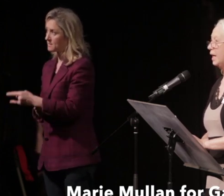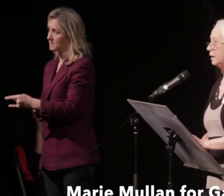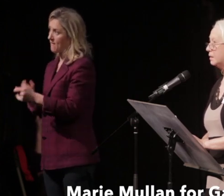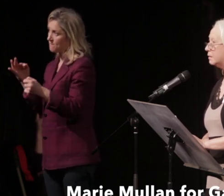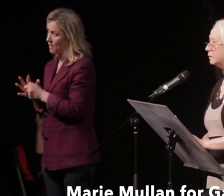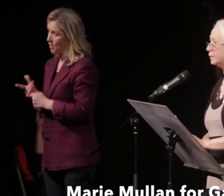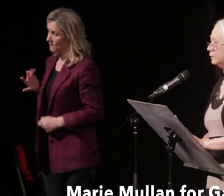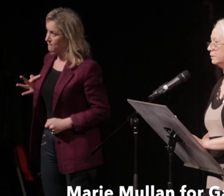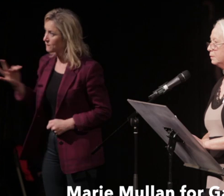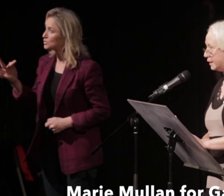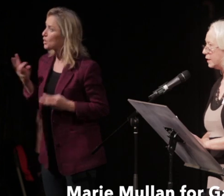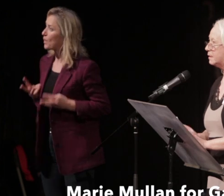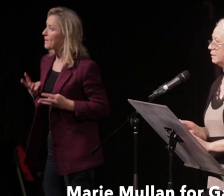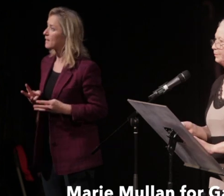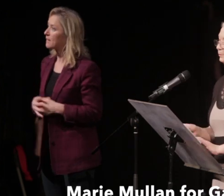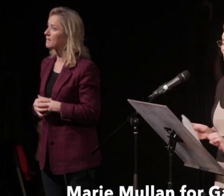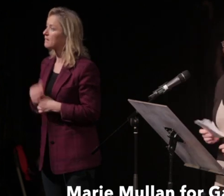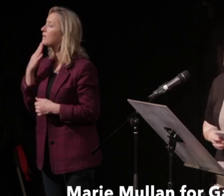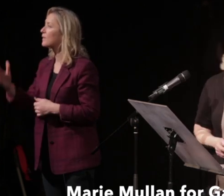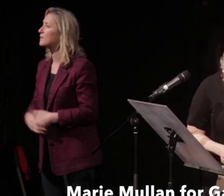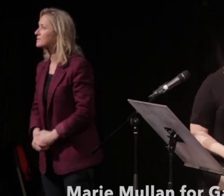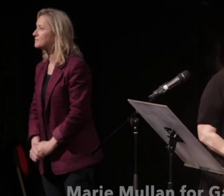coming up behind us. Wales.